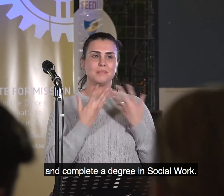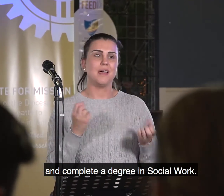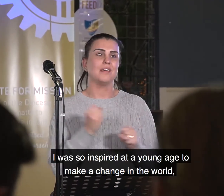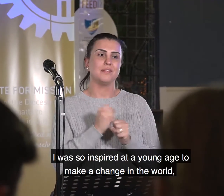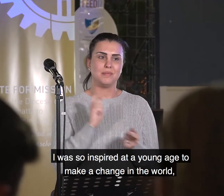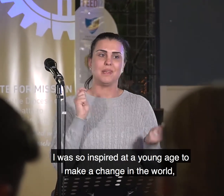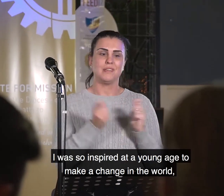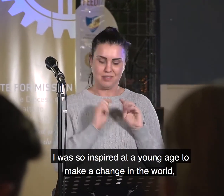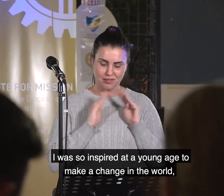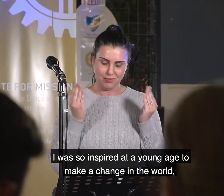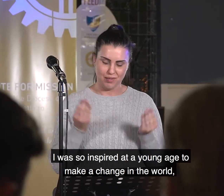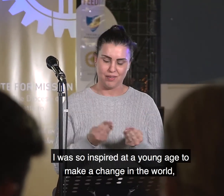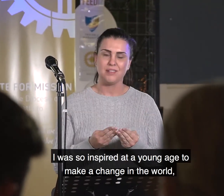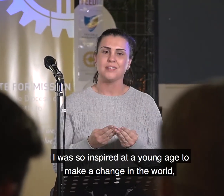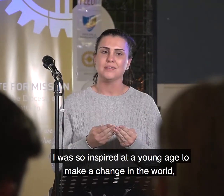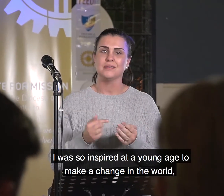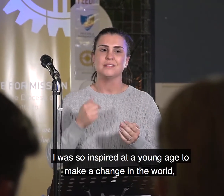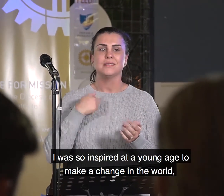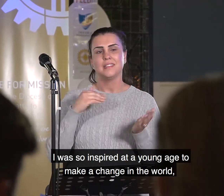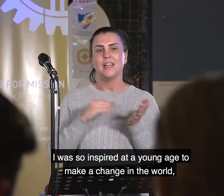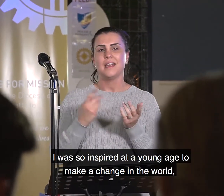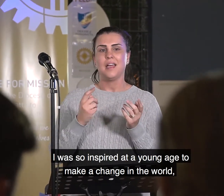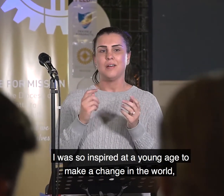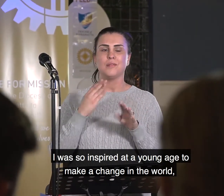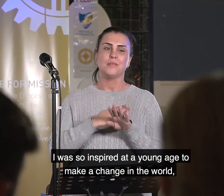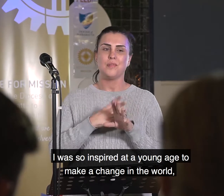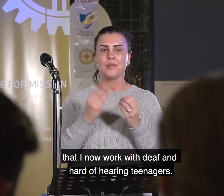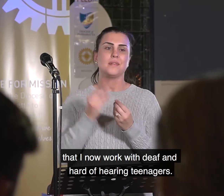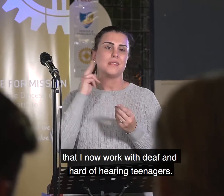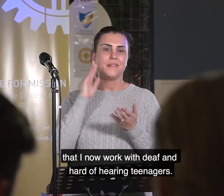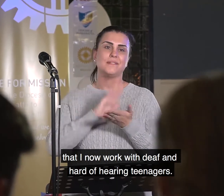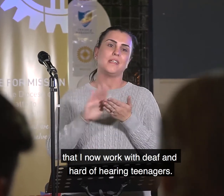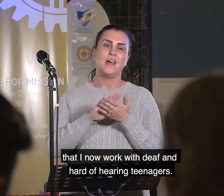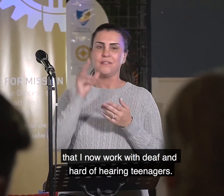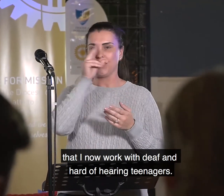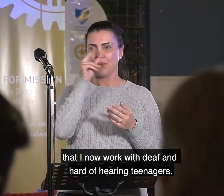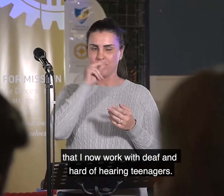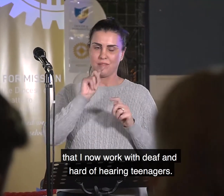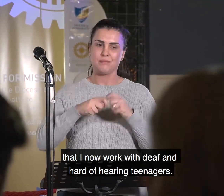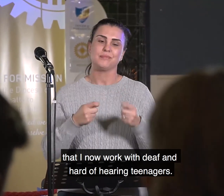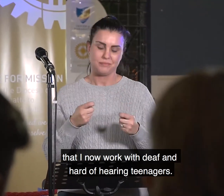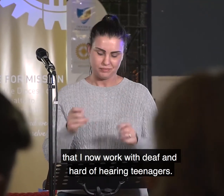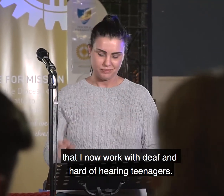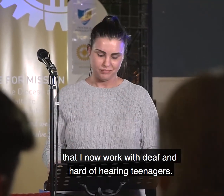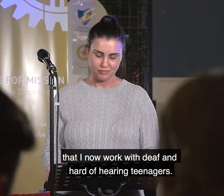I was so inspired at a young age to make a change in the world that I now work with deaf and hard of hearing